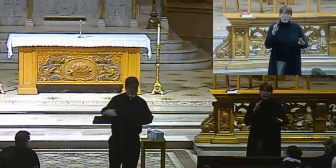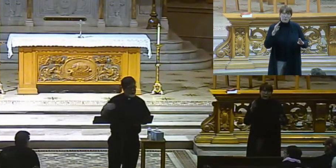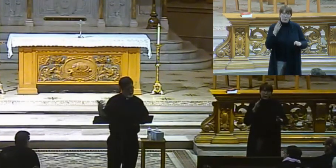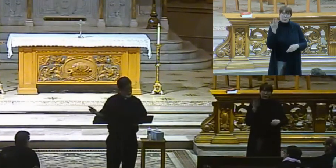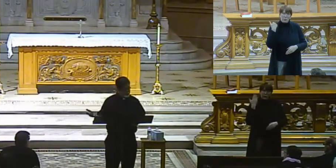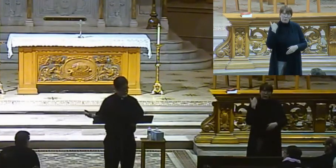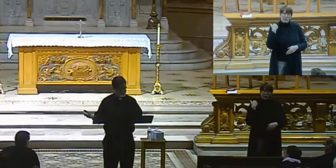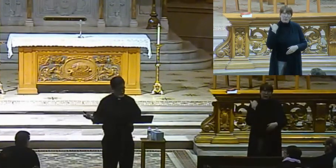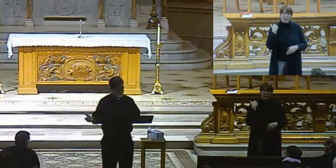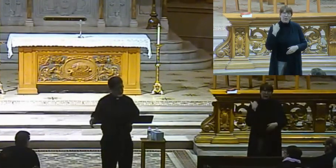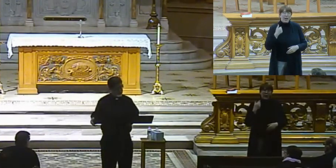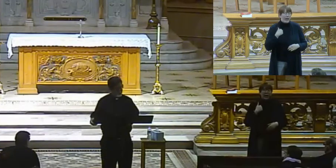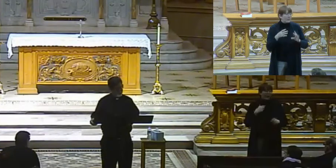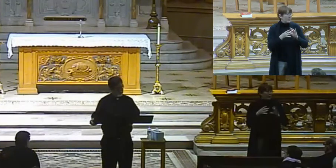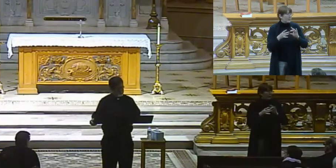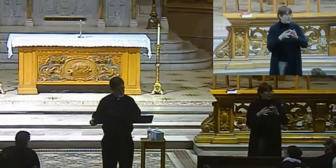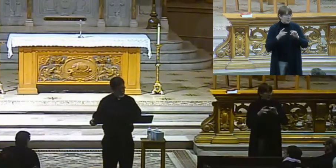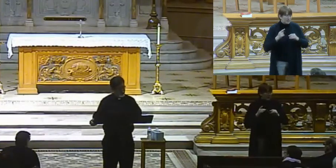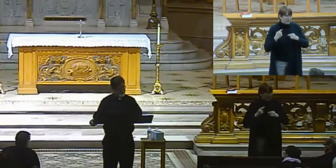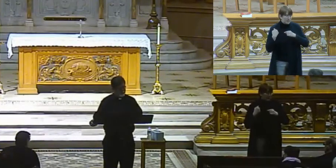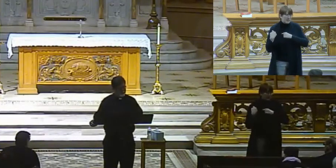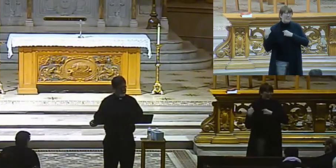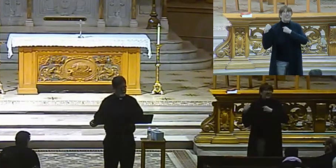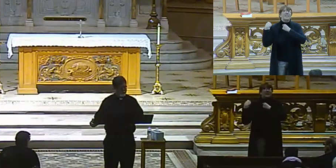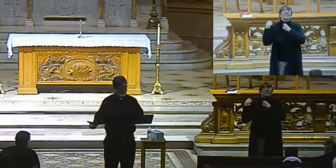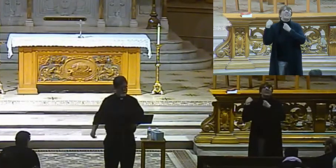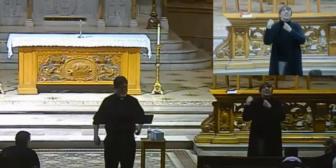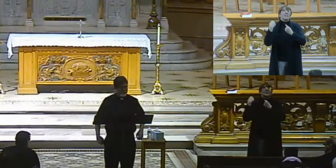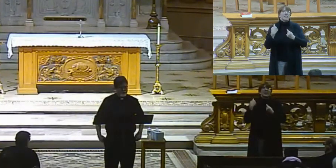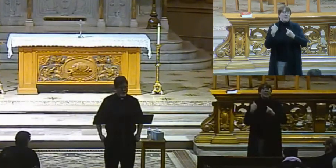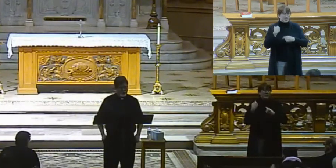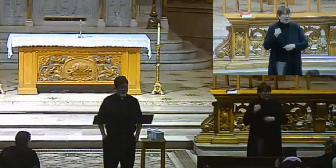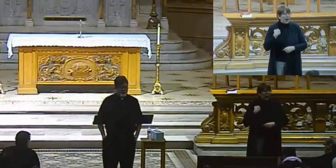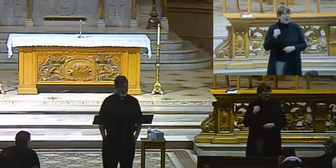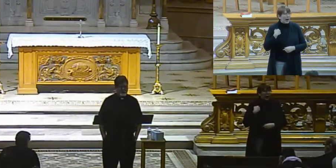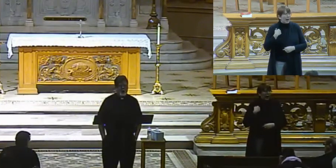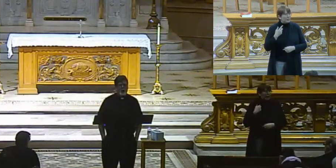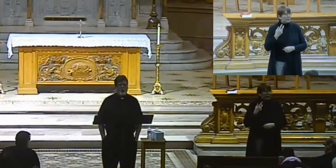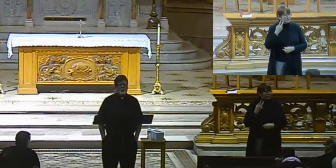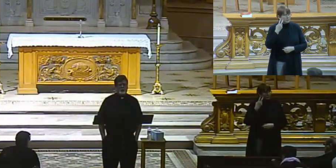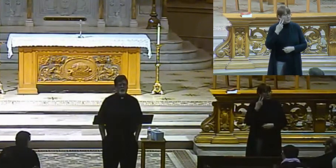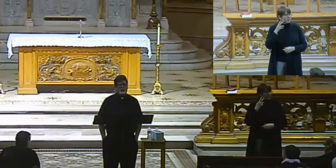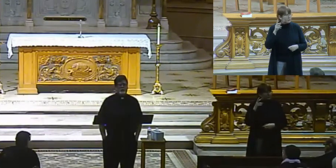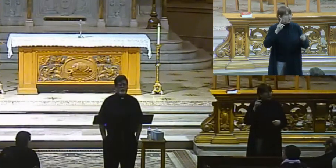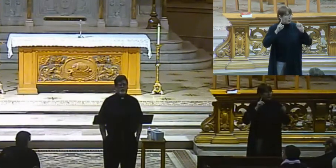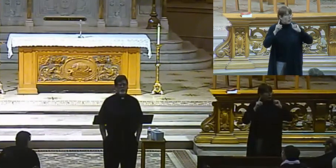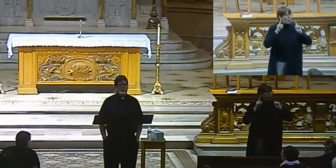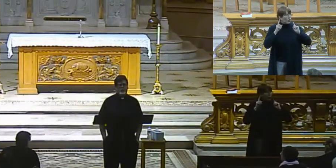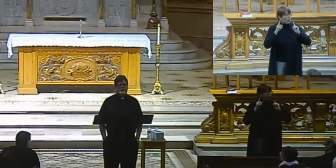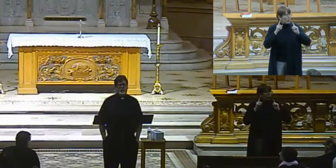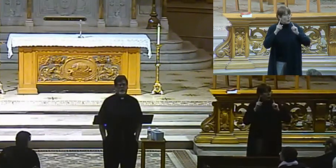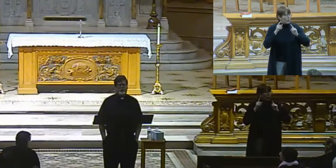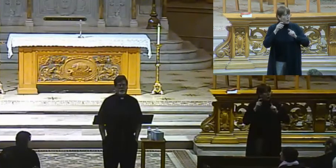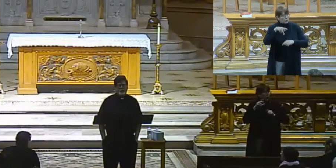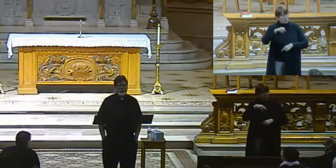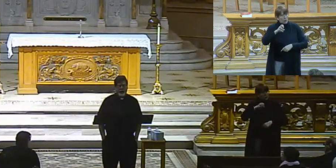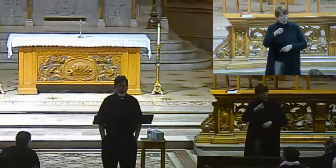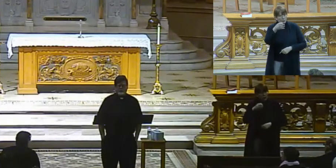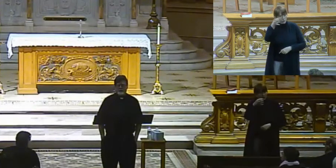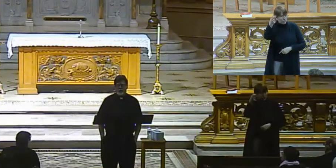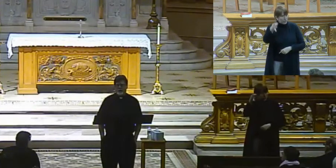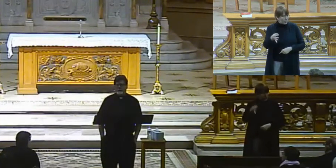very ancient and it is still taught. I've even heard Pope Francis use this, which is that there is no salvation